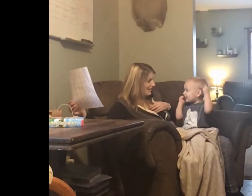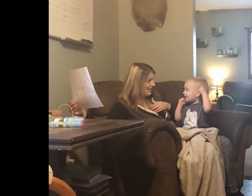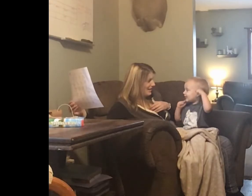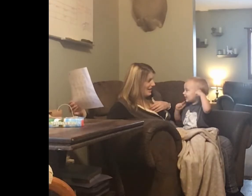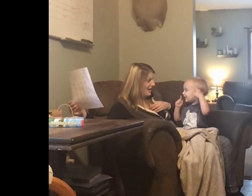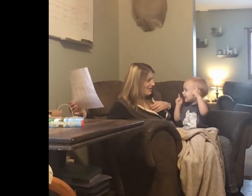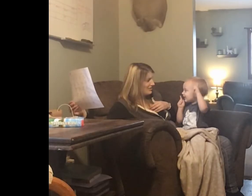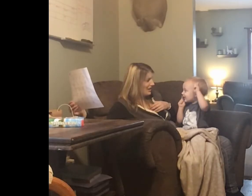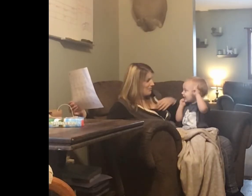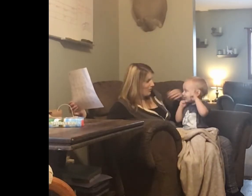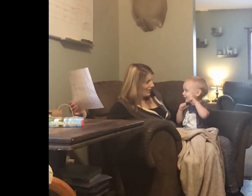How do you sign boy?